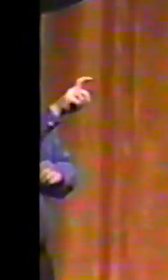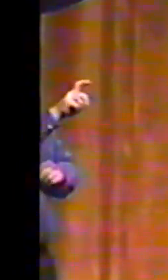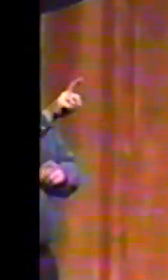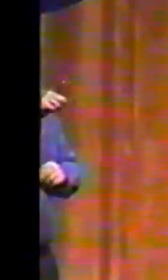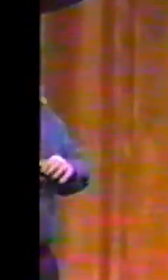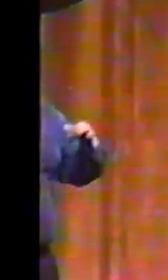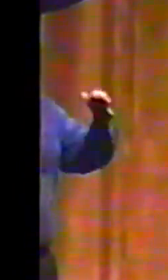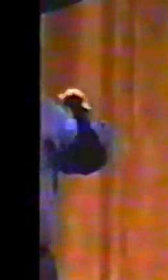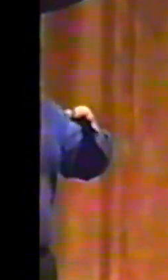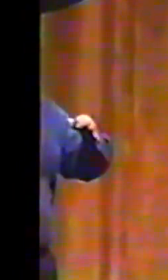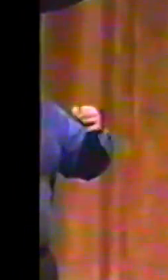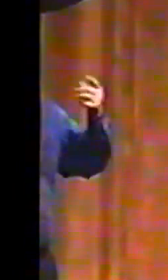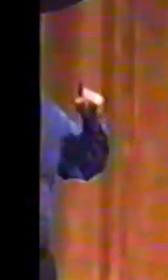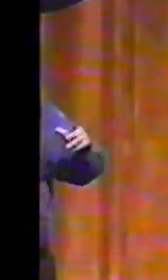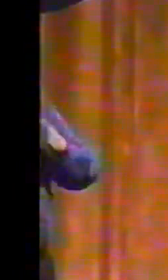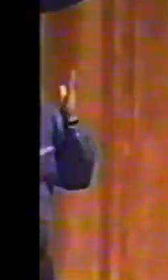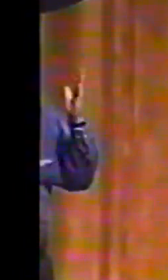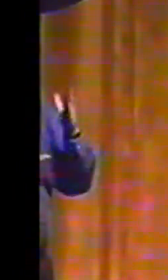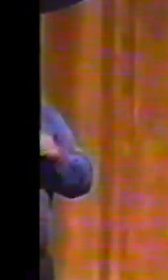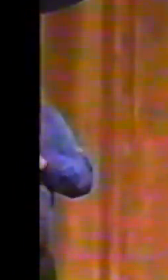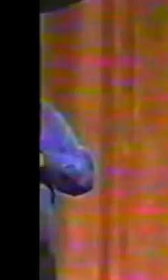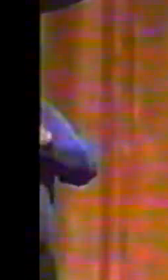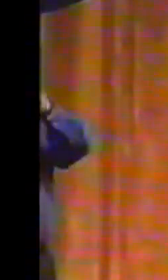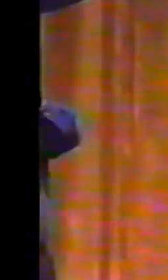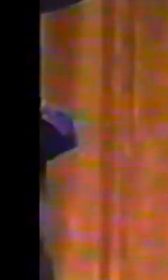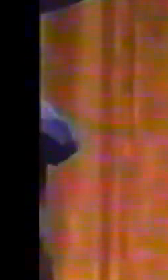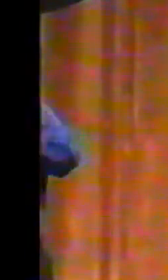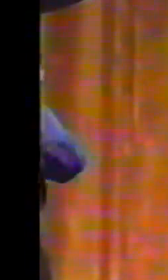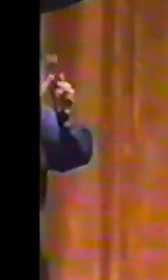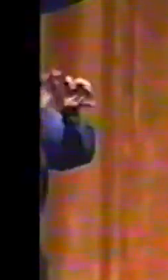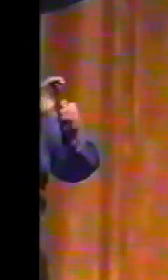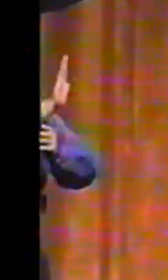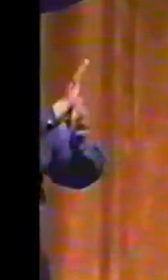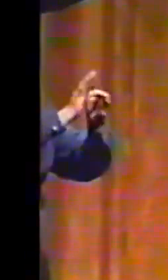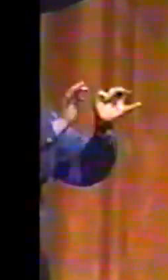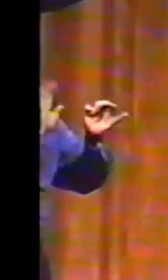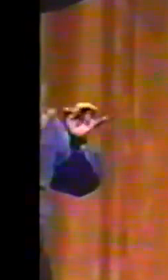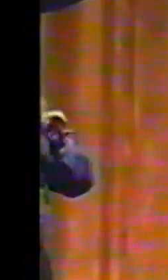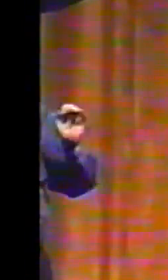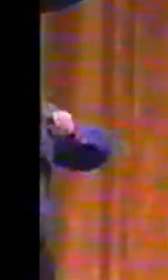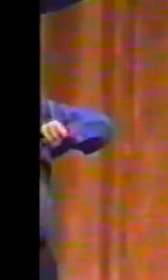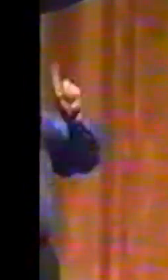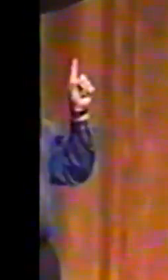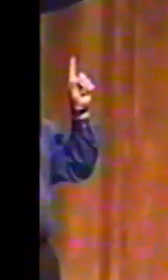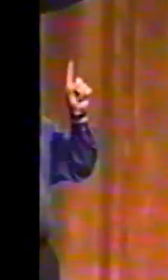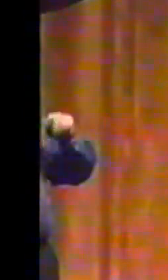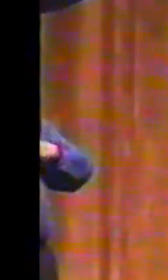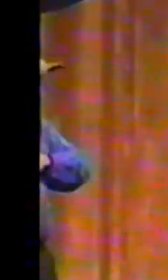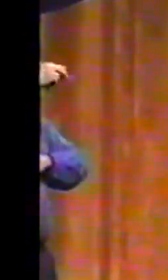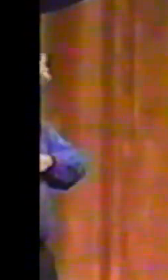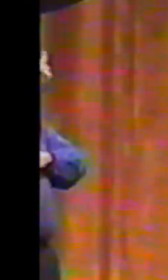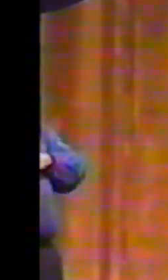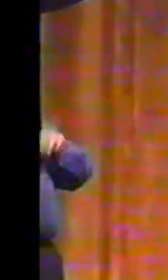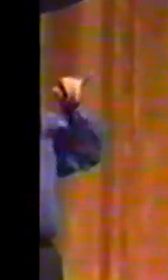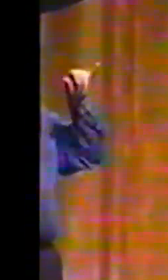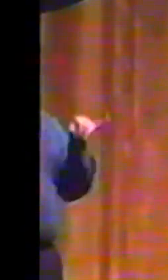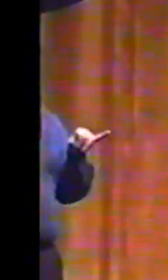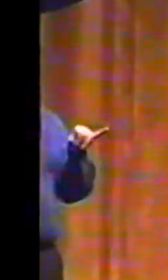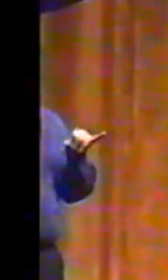be a version for every single person in that class. Everyone else saw their own truth of what occurred in that